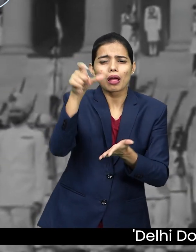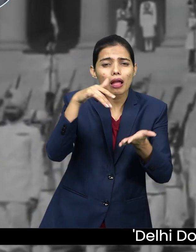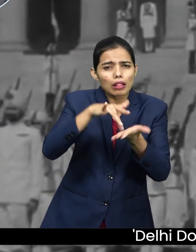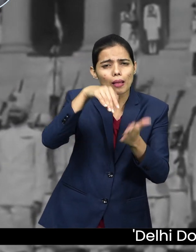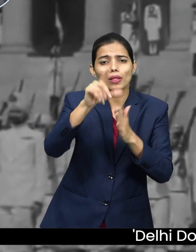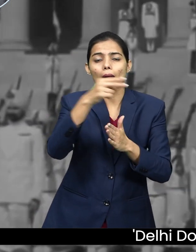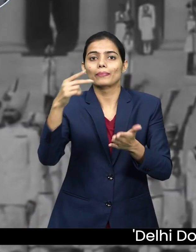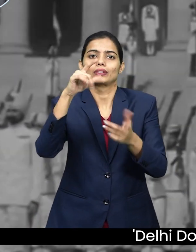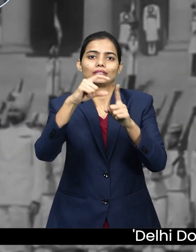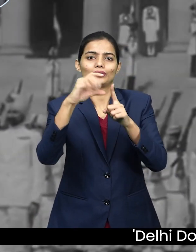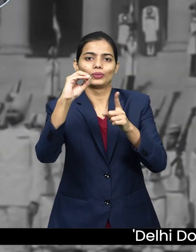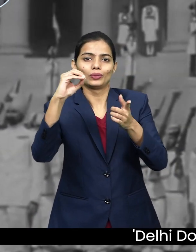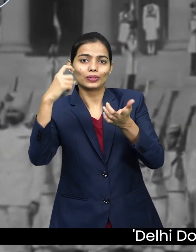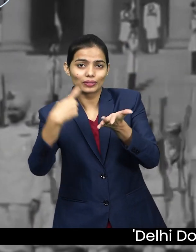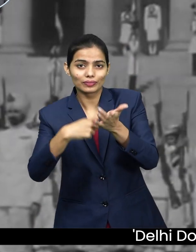Center.